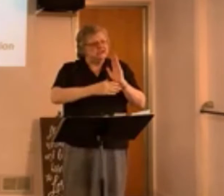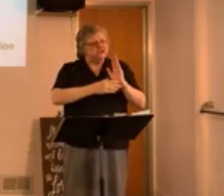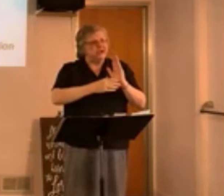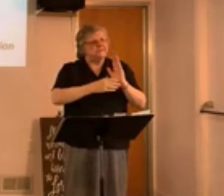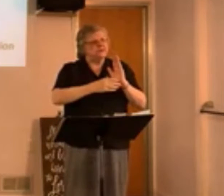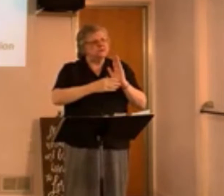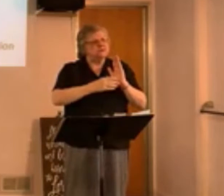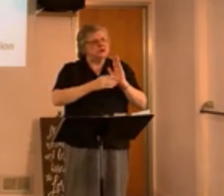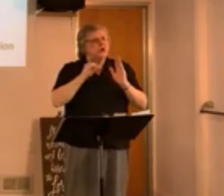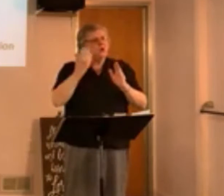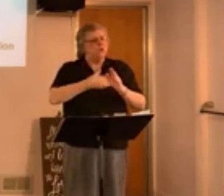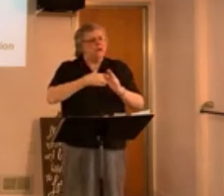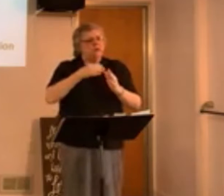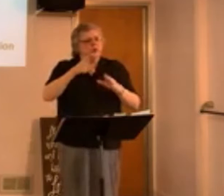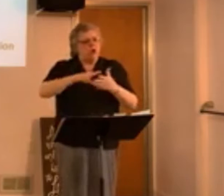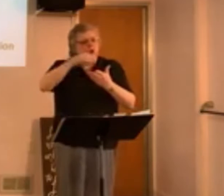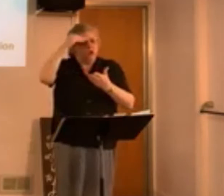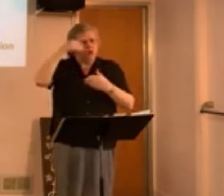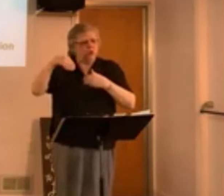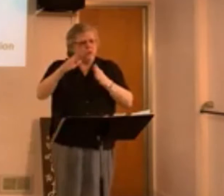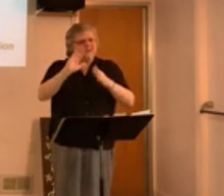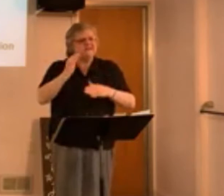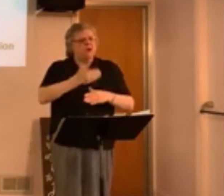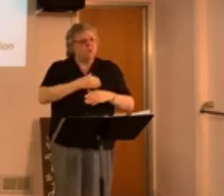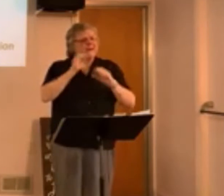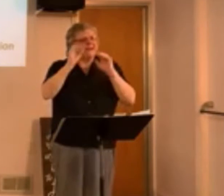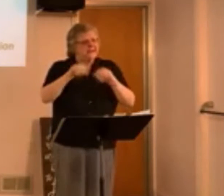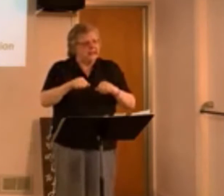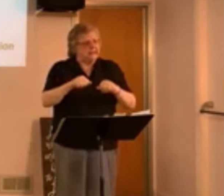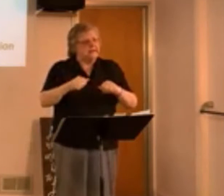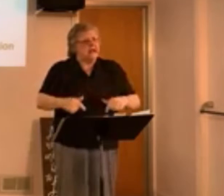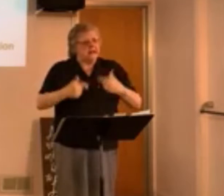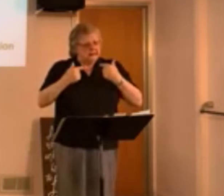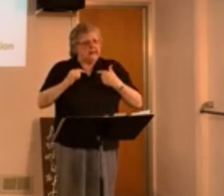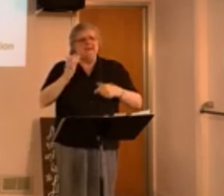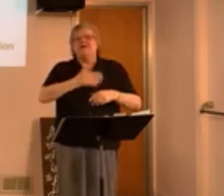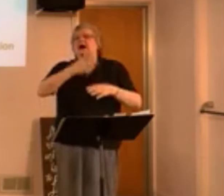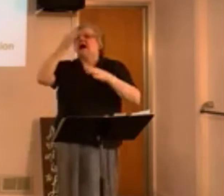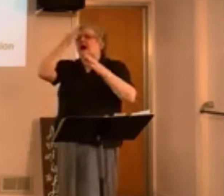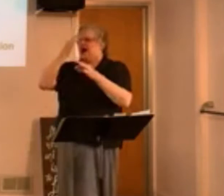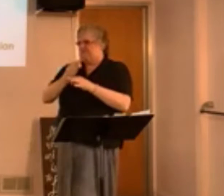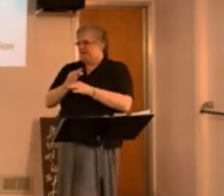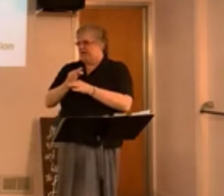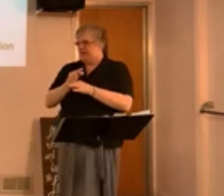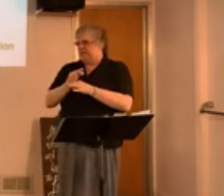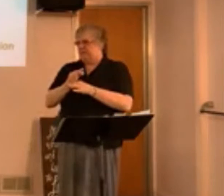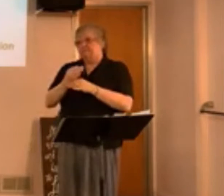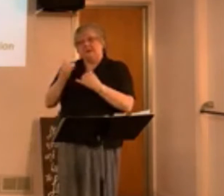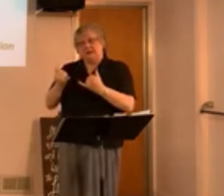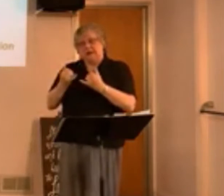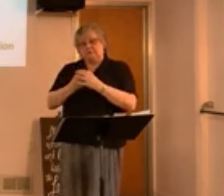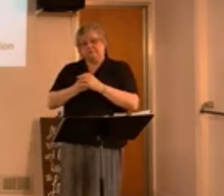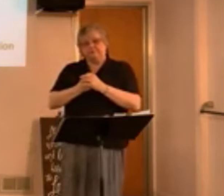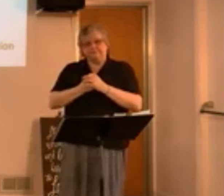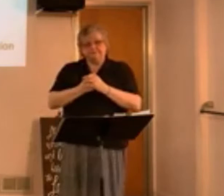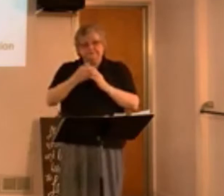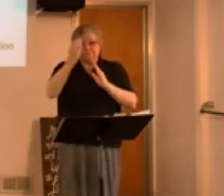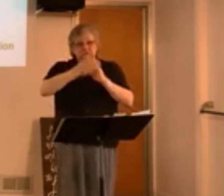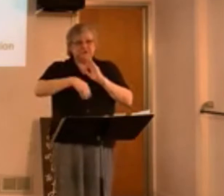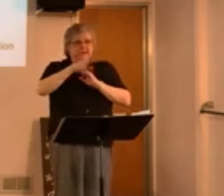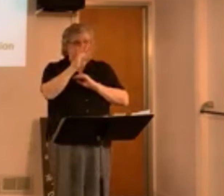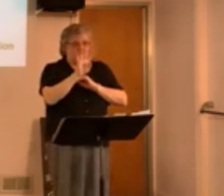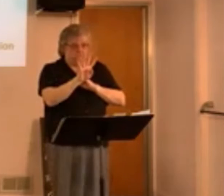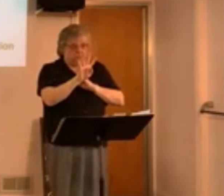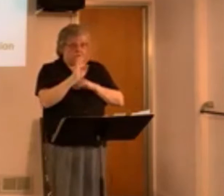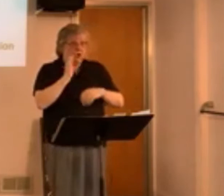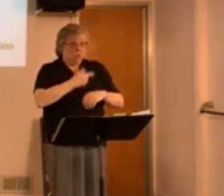chapters, practical ways we can express and live out our faith. Now, Ephesians chapter 4, we